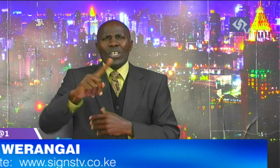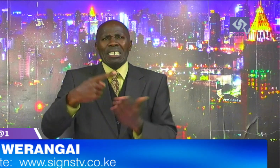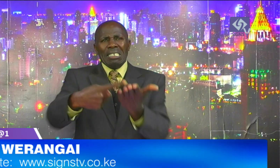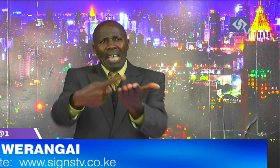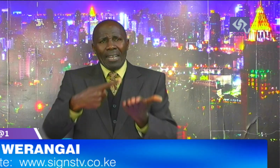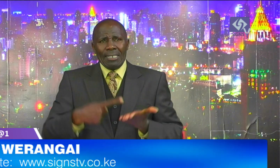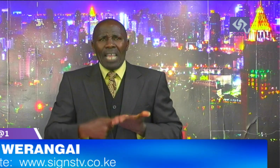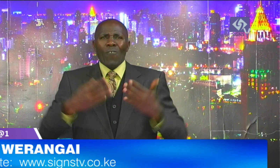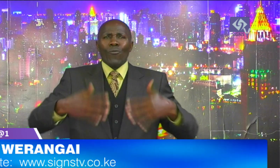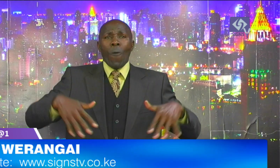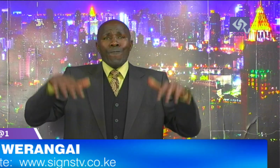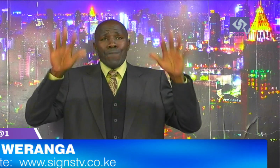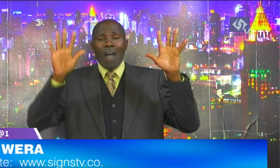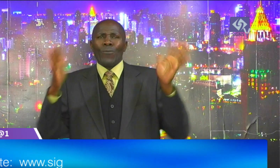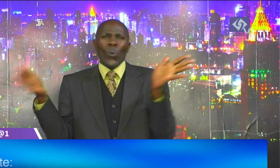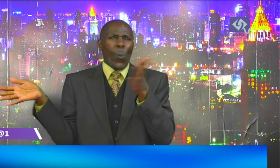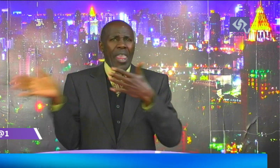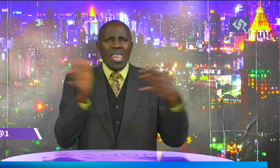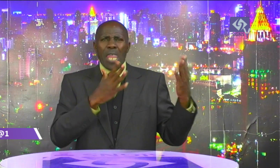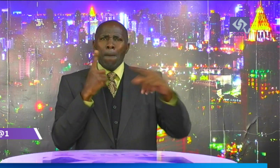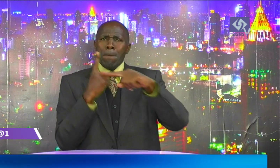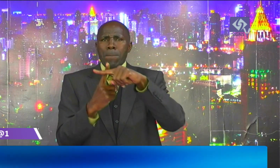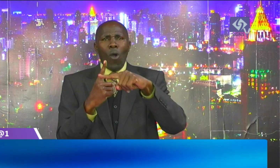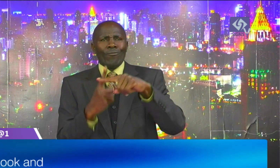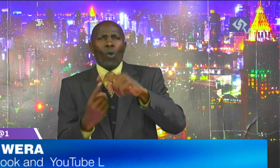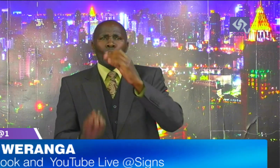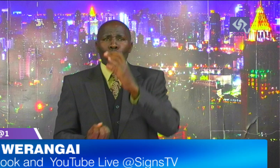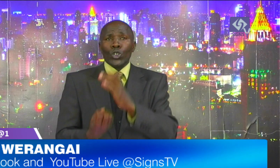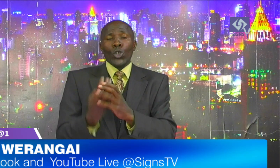for discussions surrounding climate positive growth,